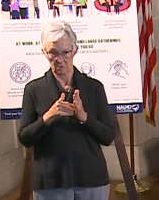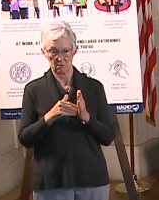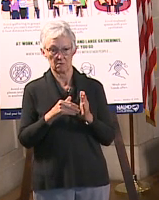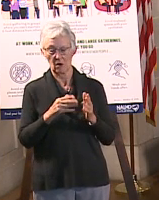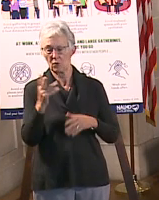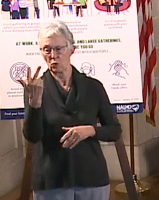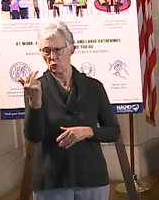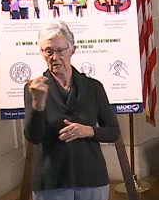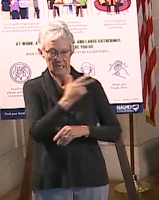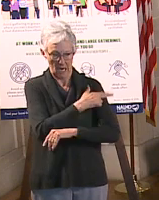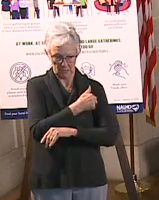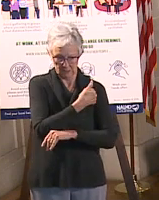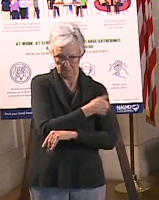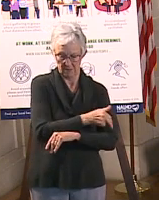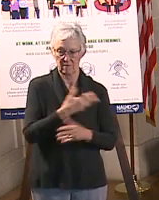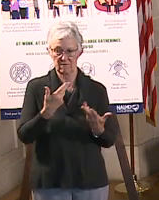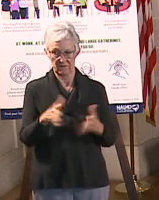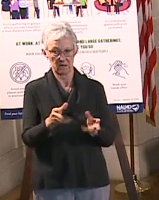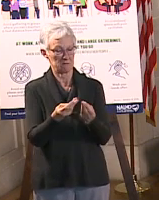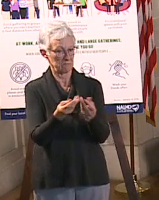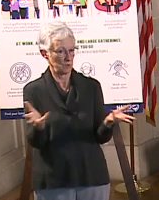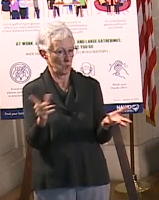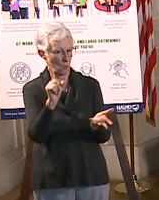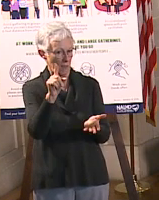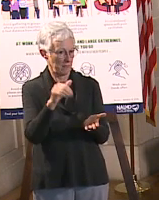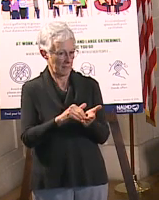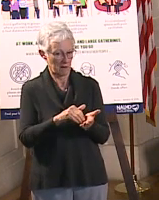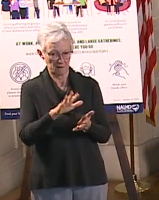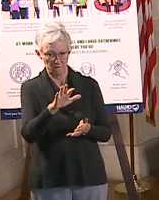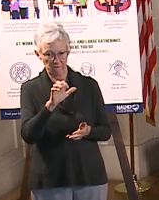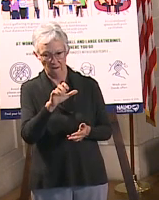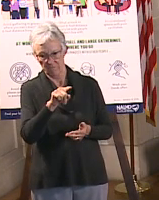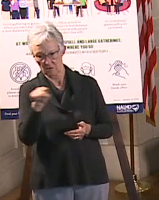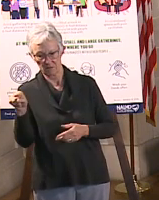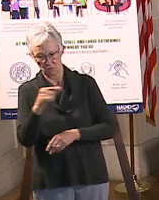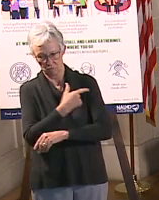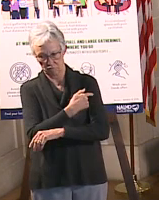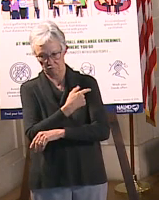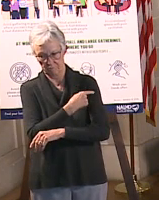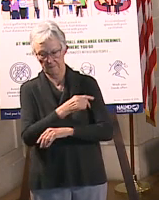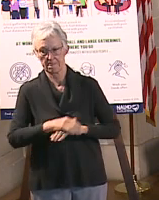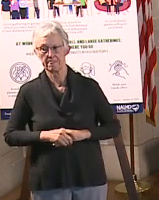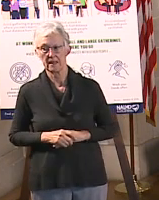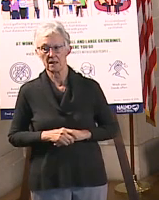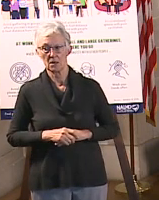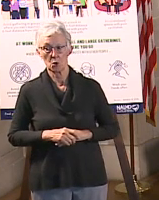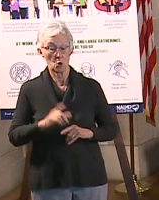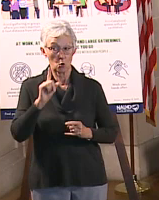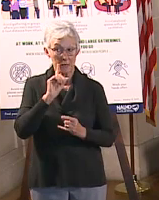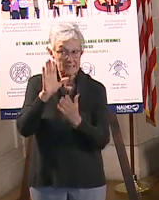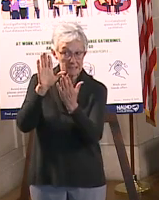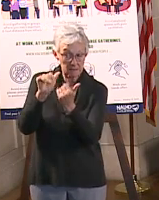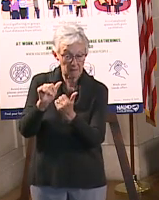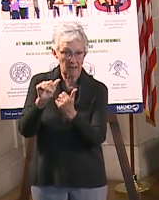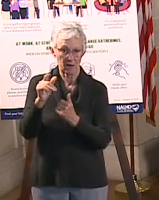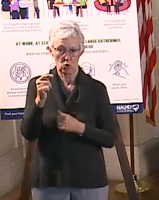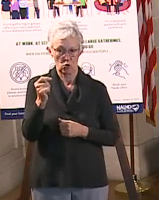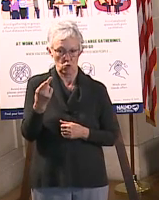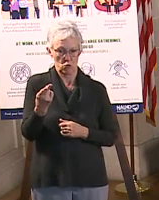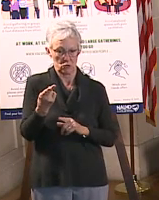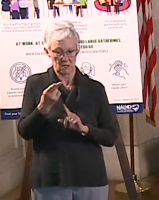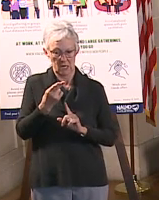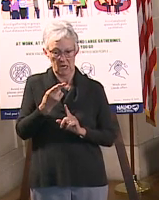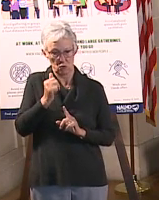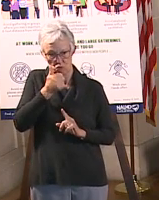1,746 doses have been administered. We are anticipating the Moderna vaccine product to be reviewed by the FDA on Thursday, December